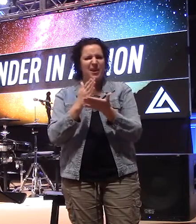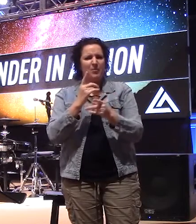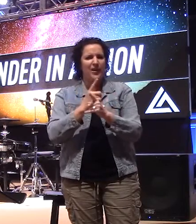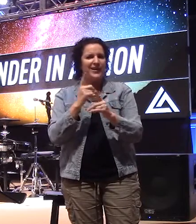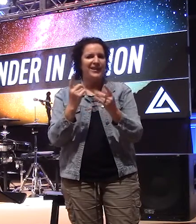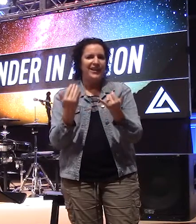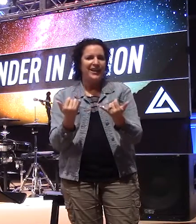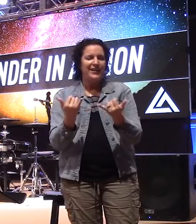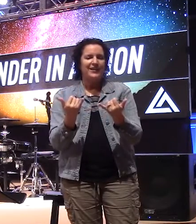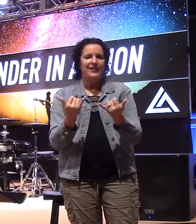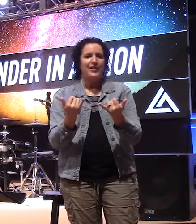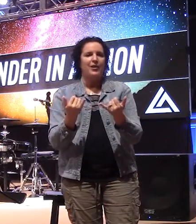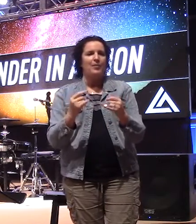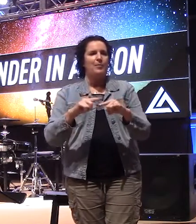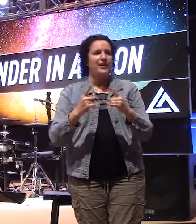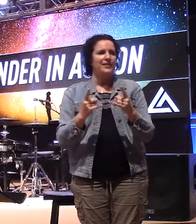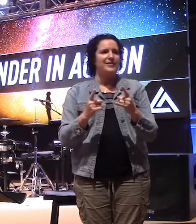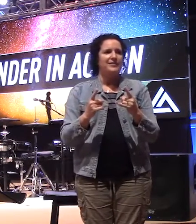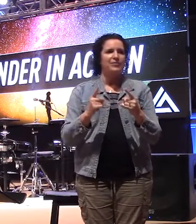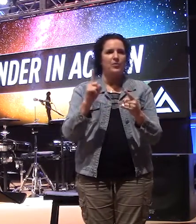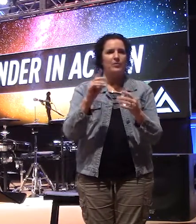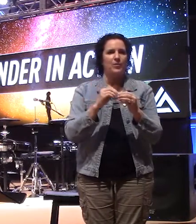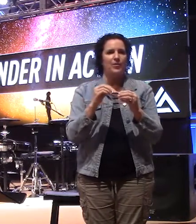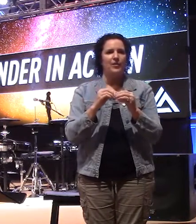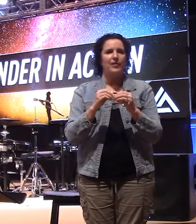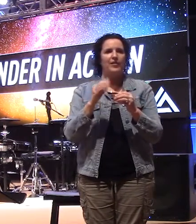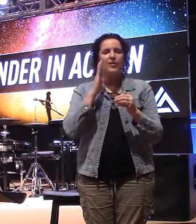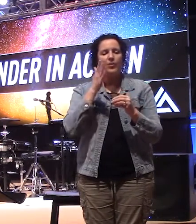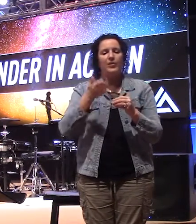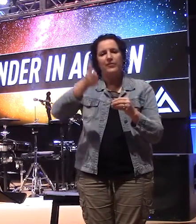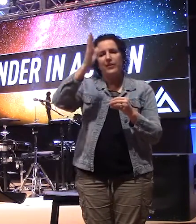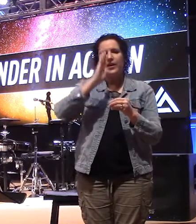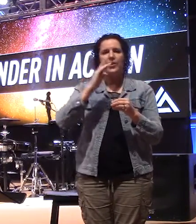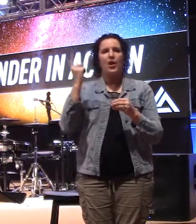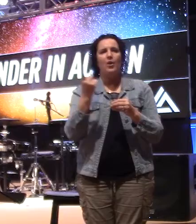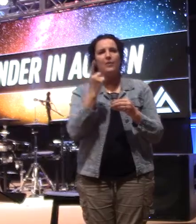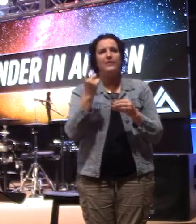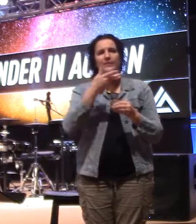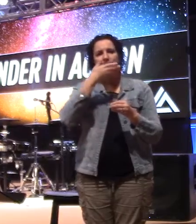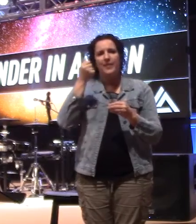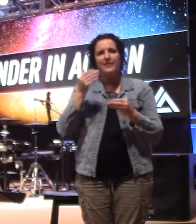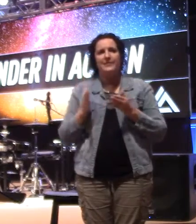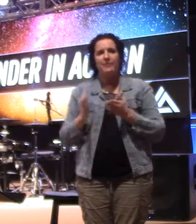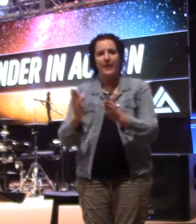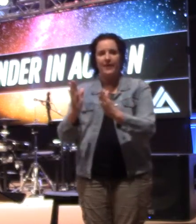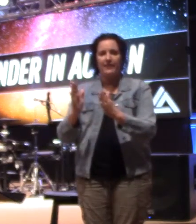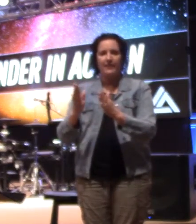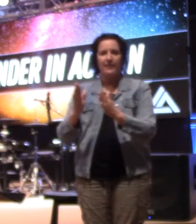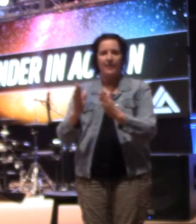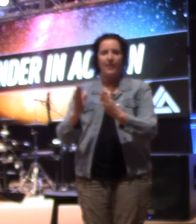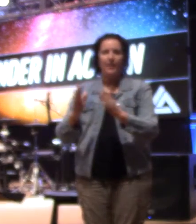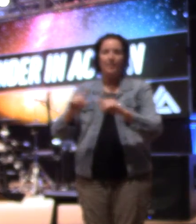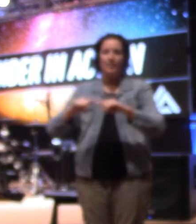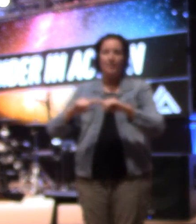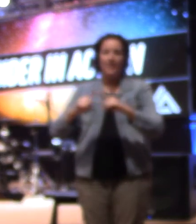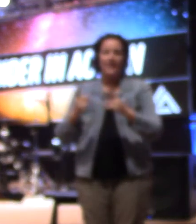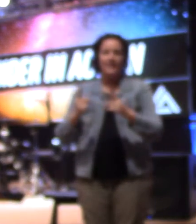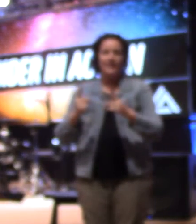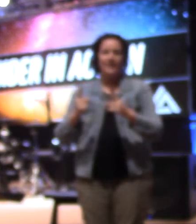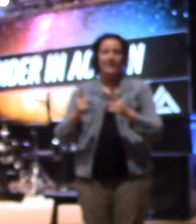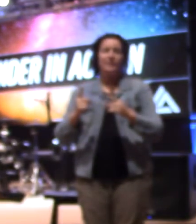The will of God is always the best path, but it's normally ignored. It's always